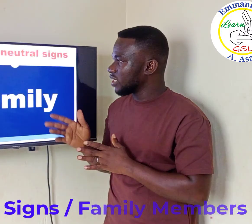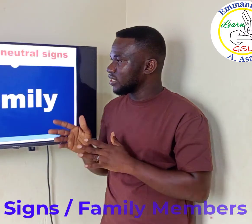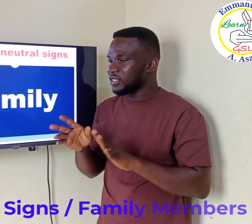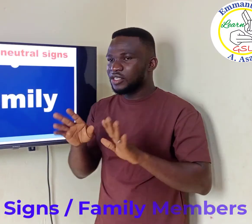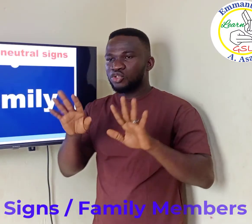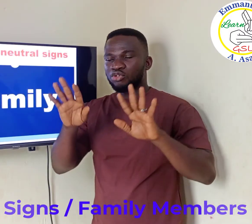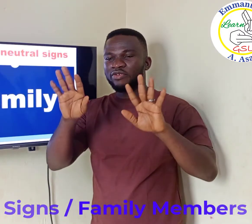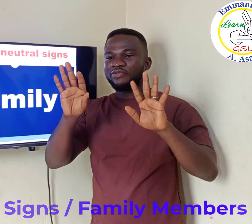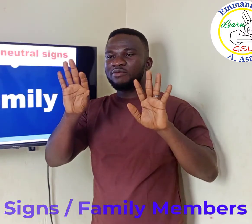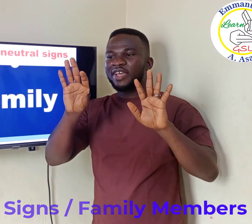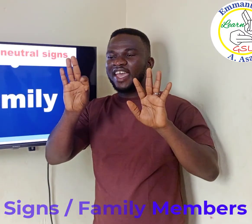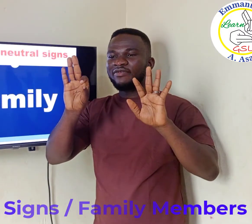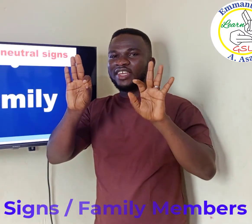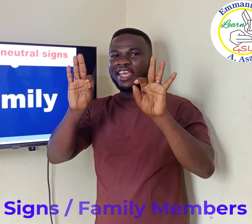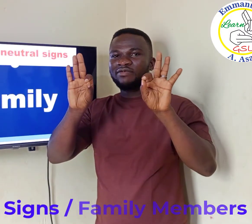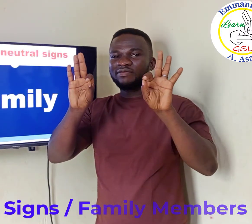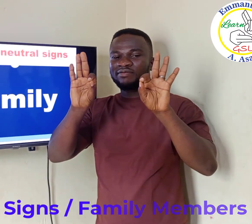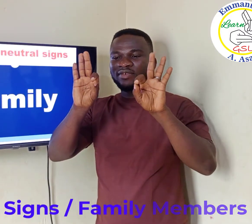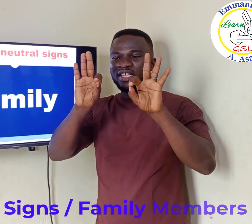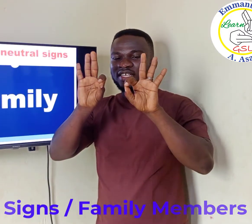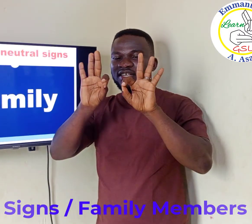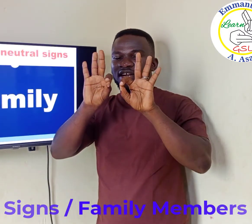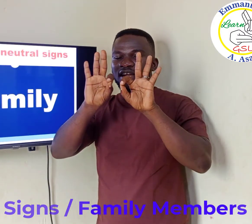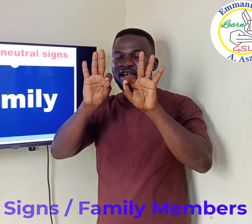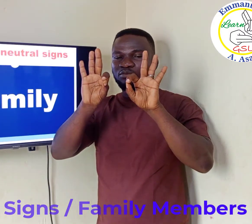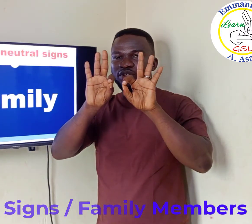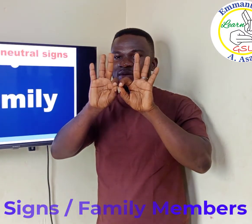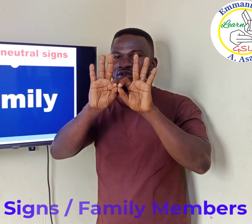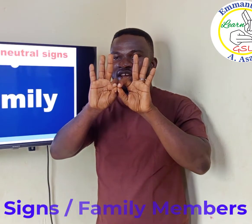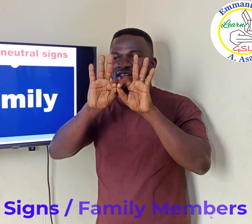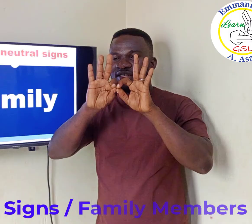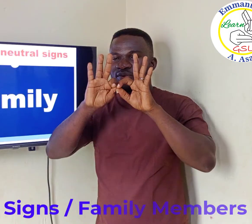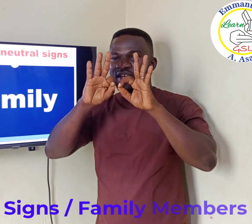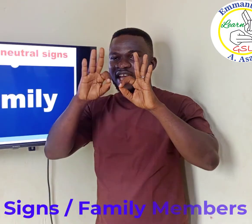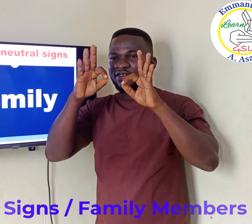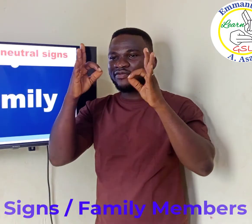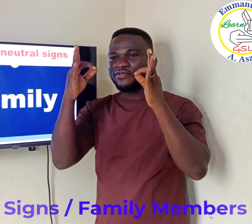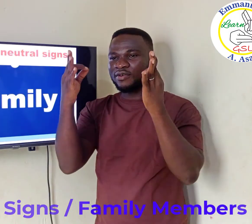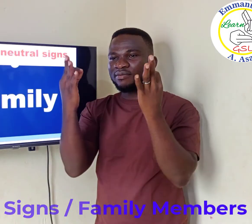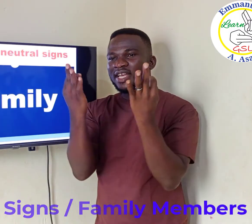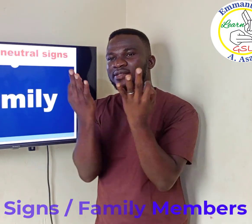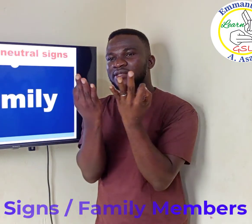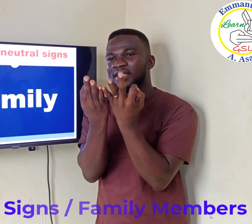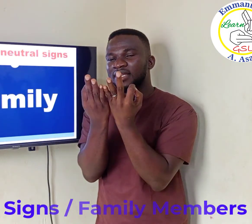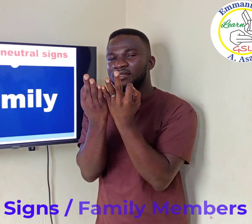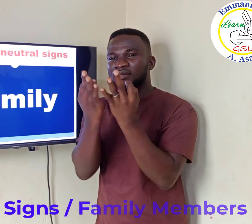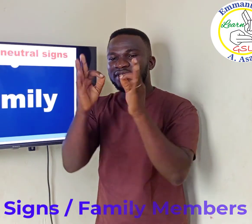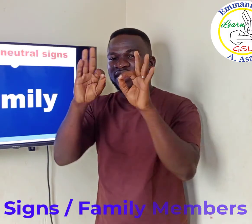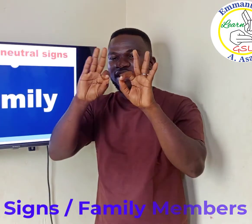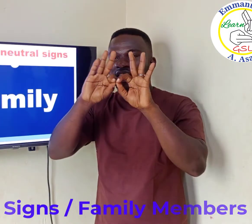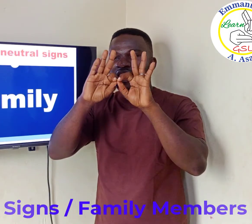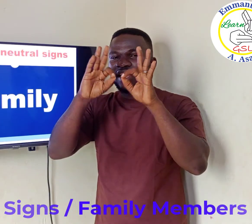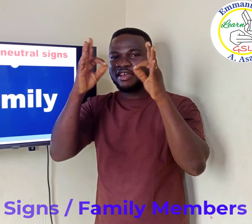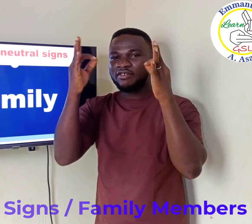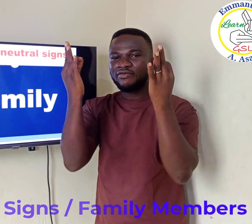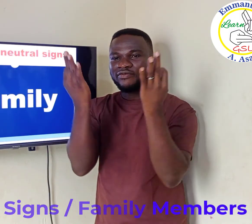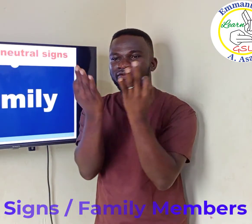Family, so we form F and F and put them together this way and form a circle to say